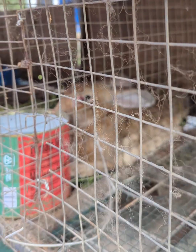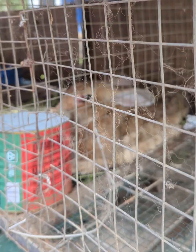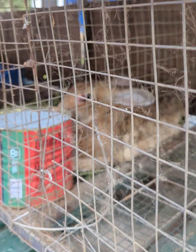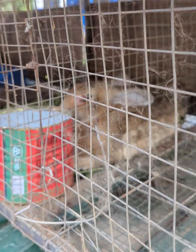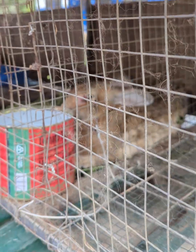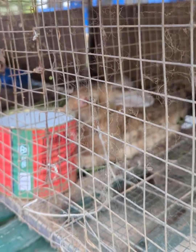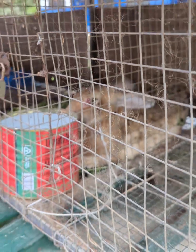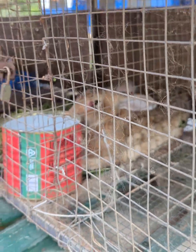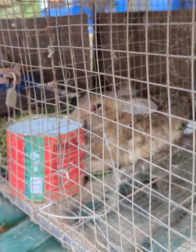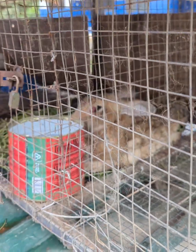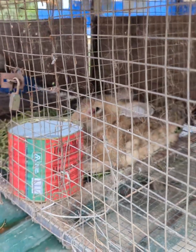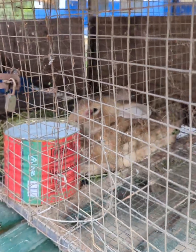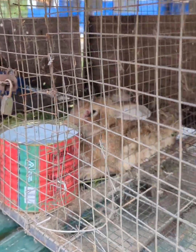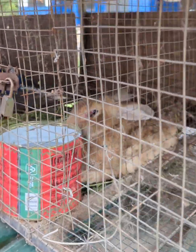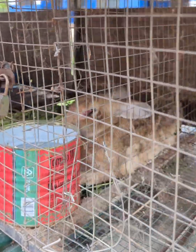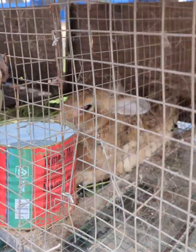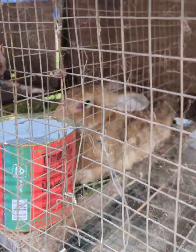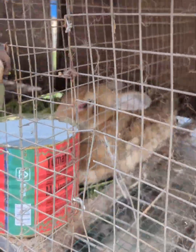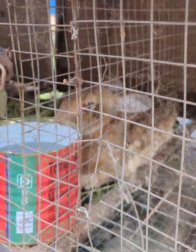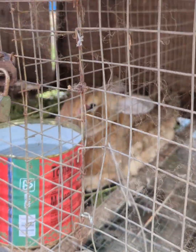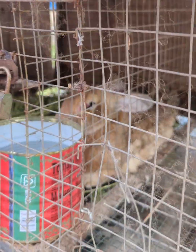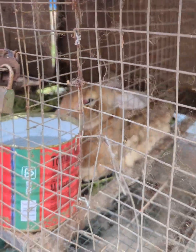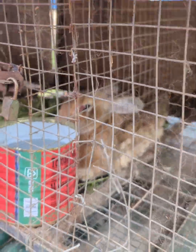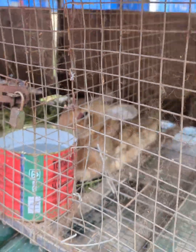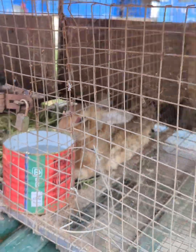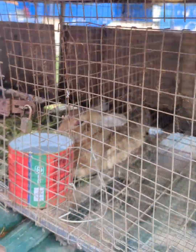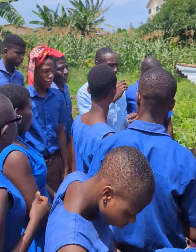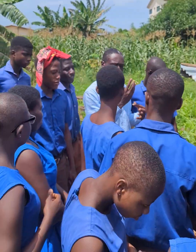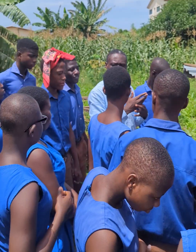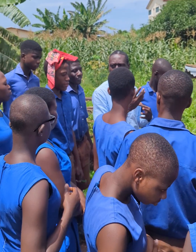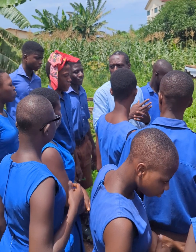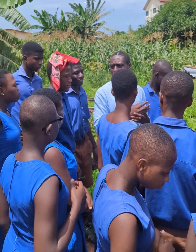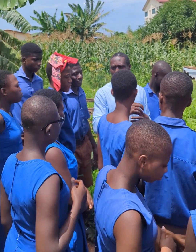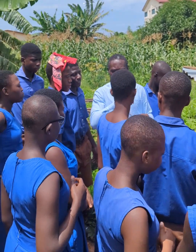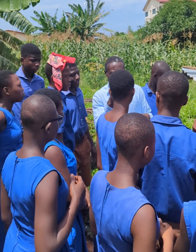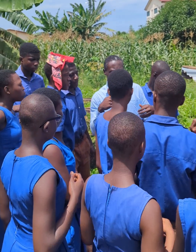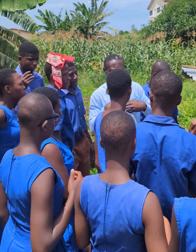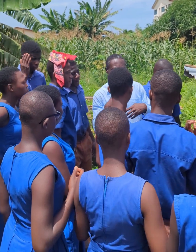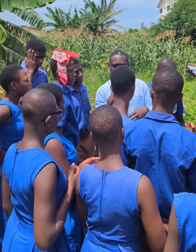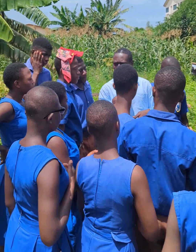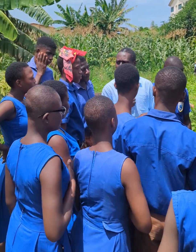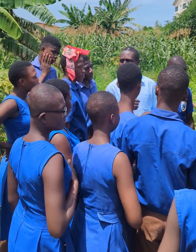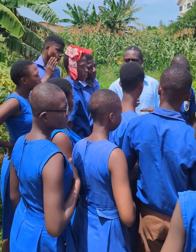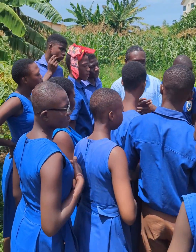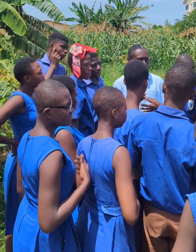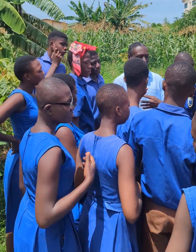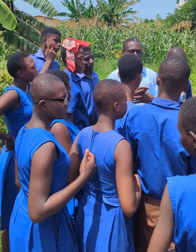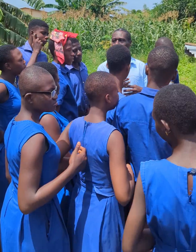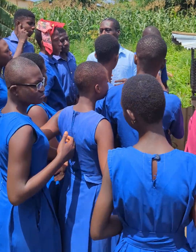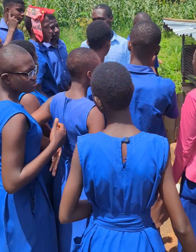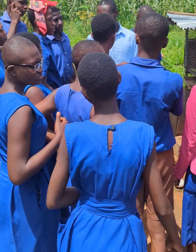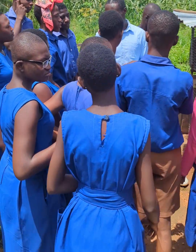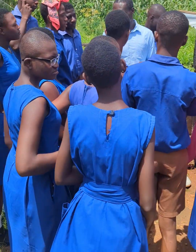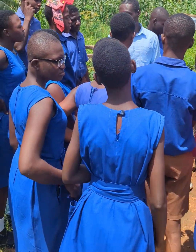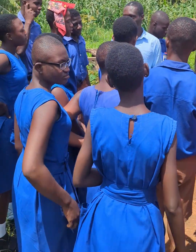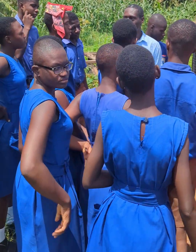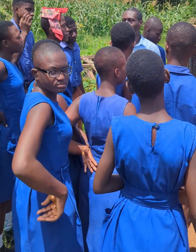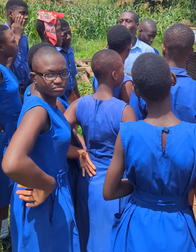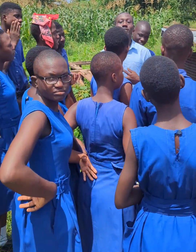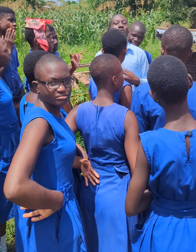they love. So this is a male rabbit lying down there, and they asked why, ever since we stood there and were discussing,